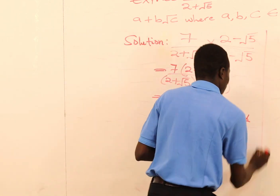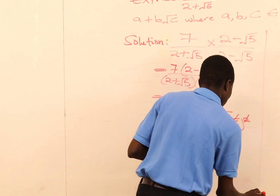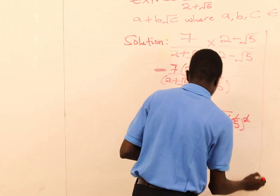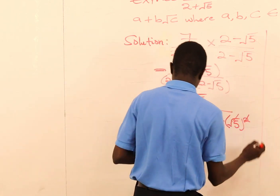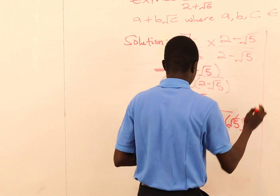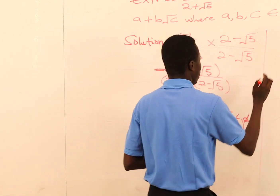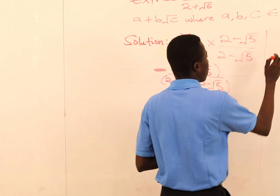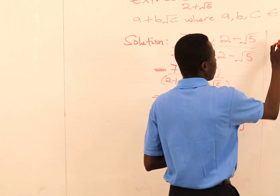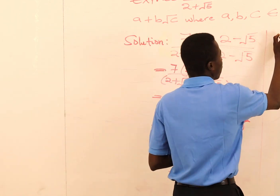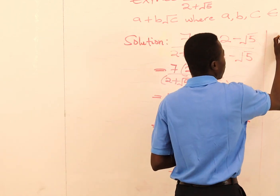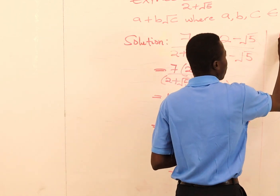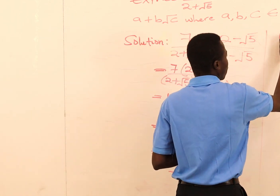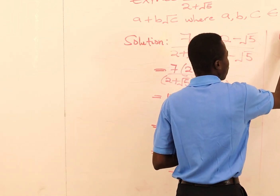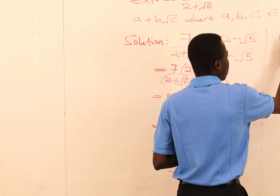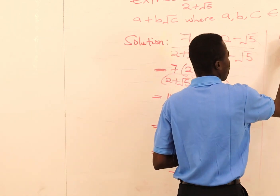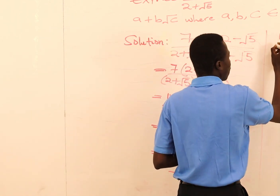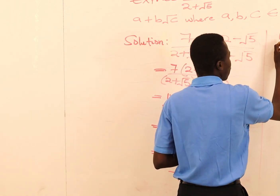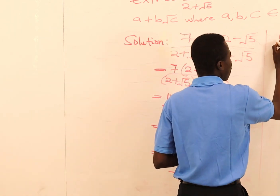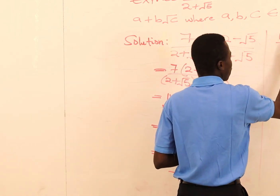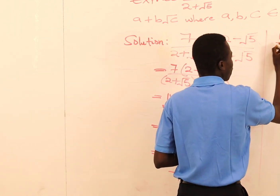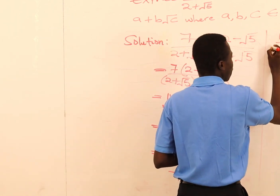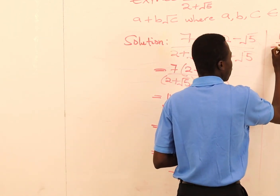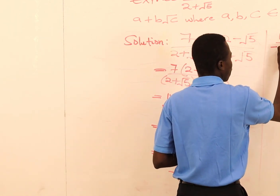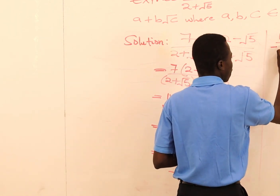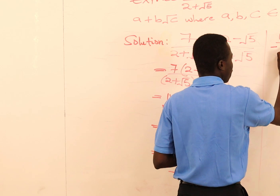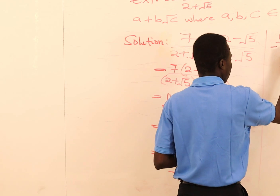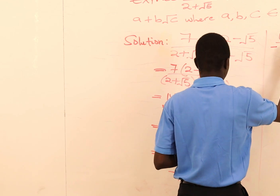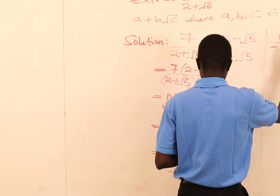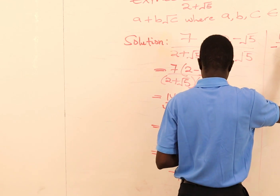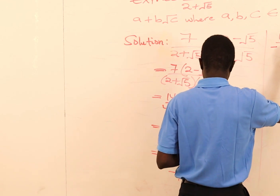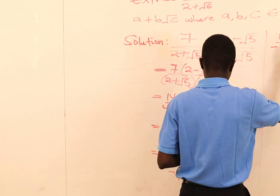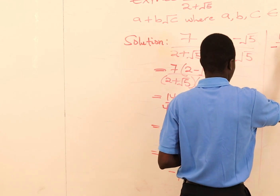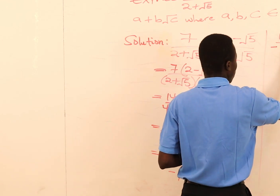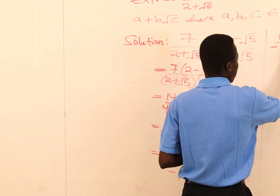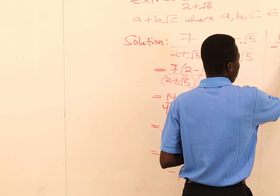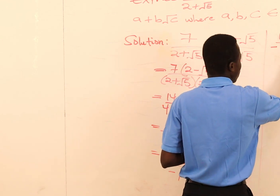14 minus 7 square root of 5 divided by -1.